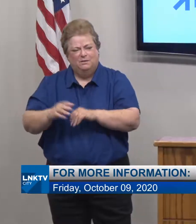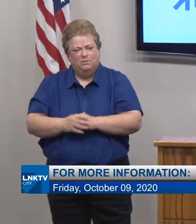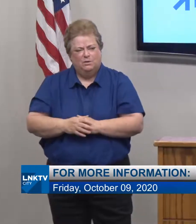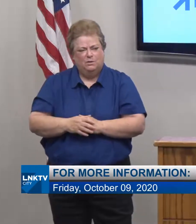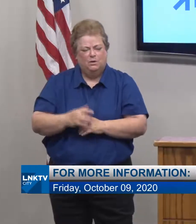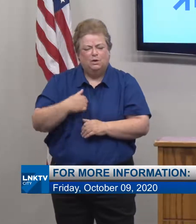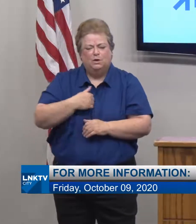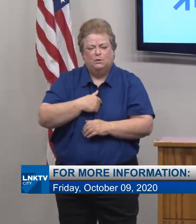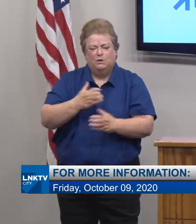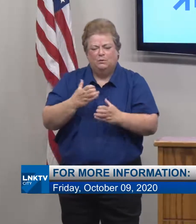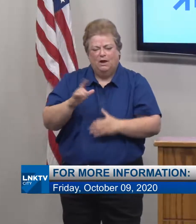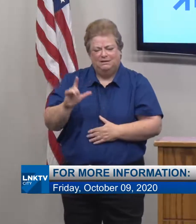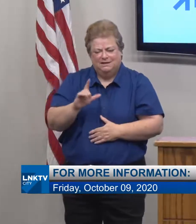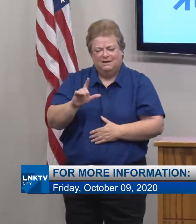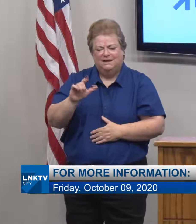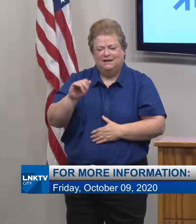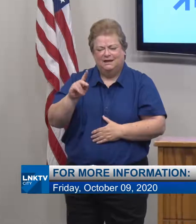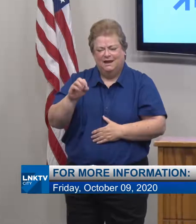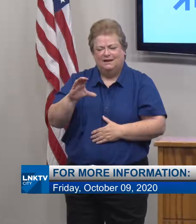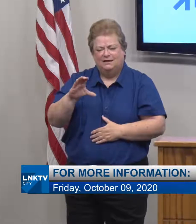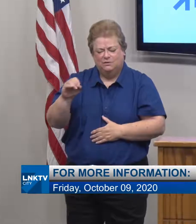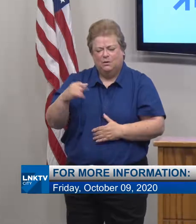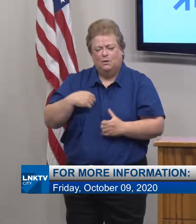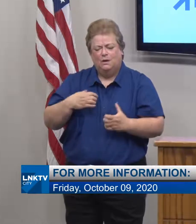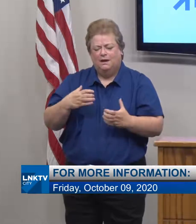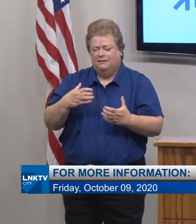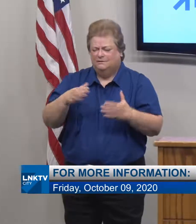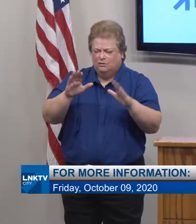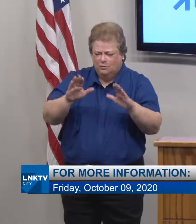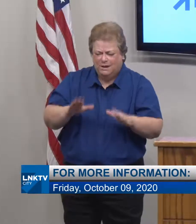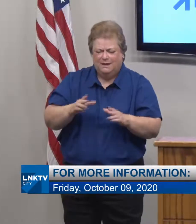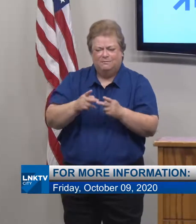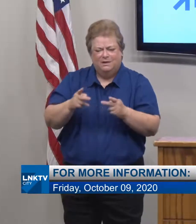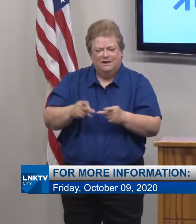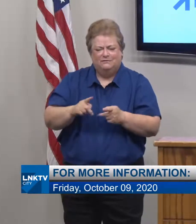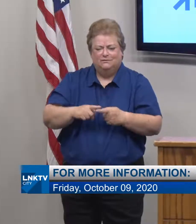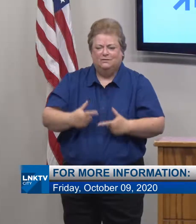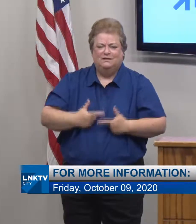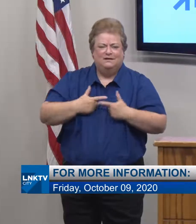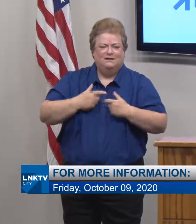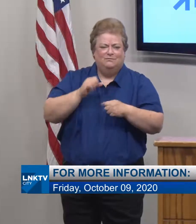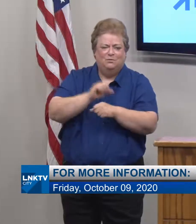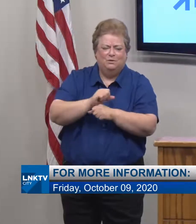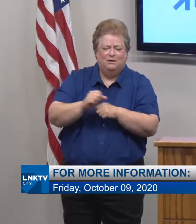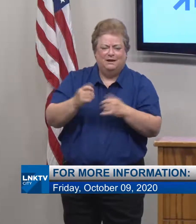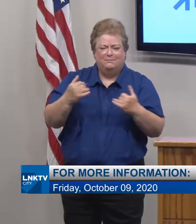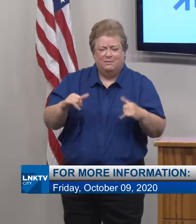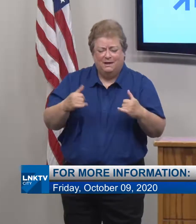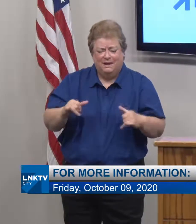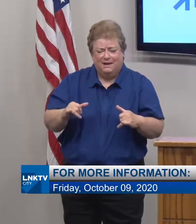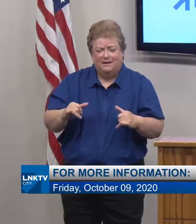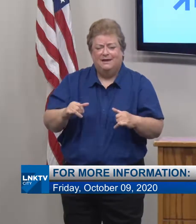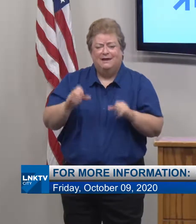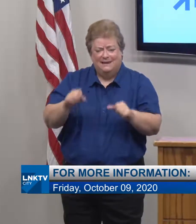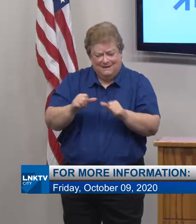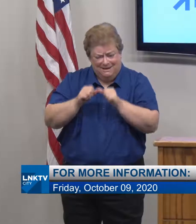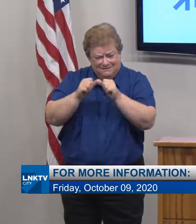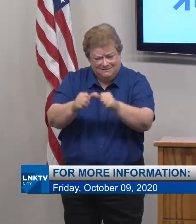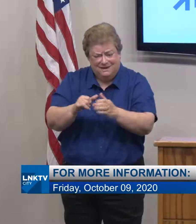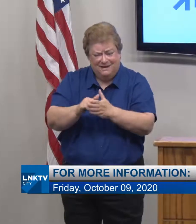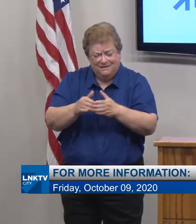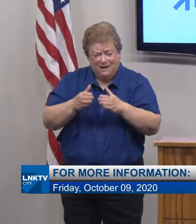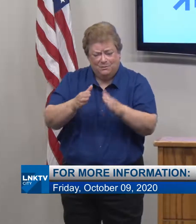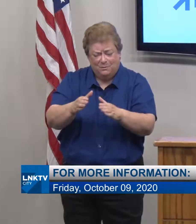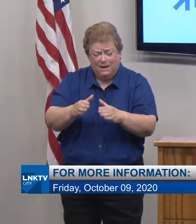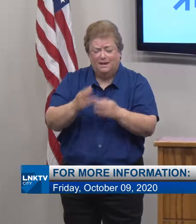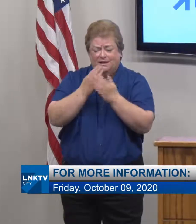and Lancaster County are still great places to live, work, and play. You can keep it that way by wearing your mask, watching